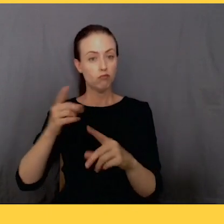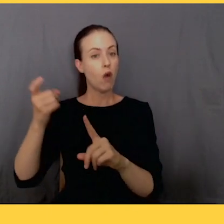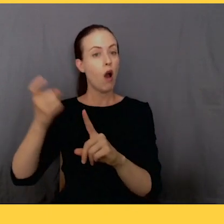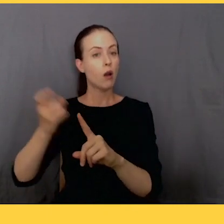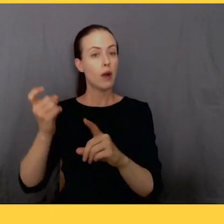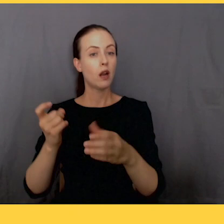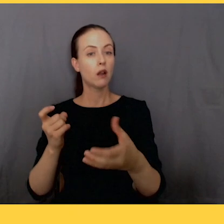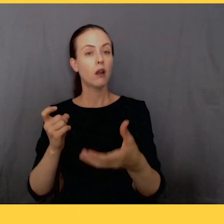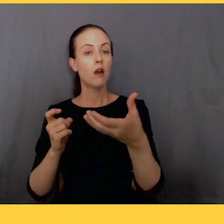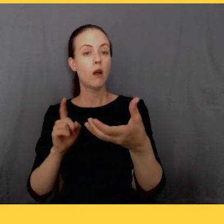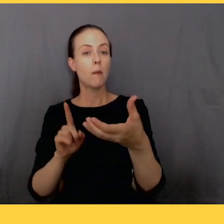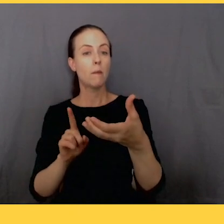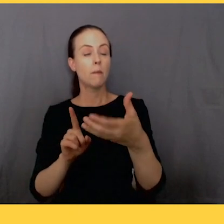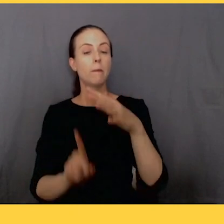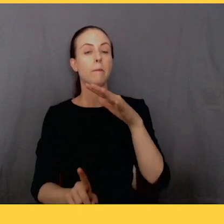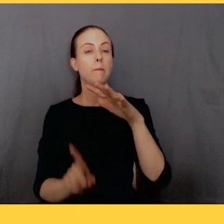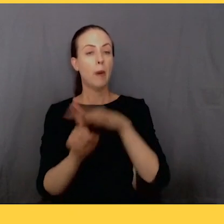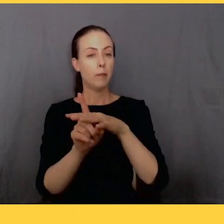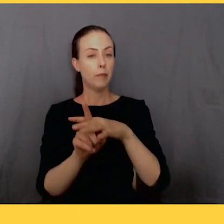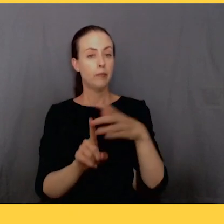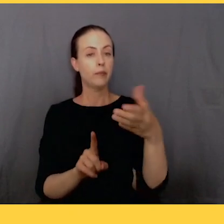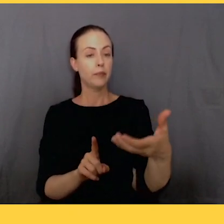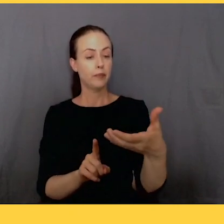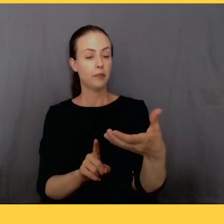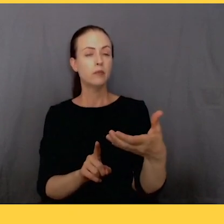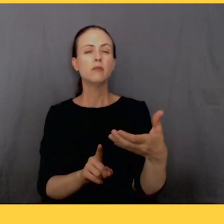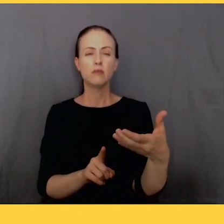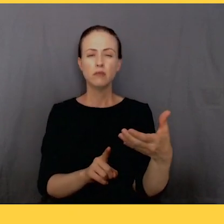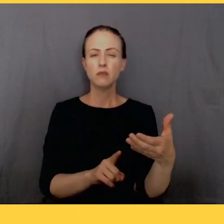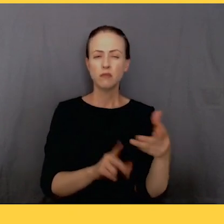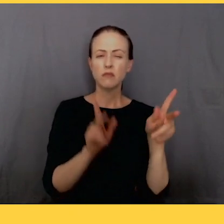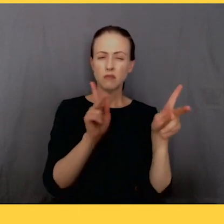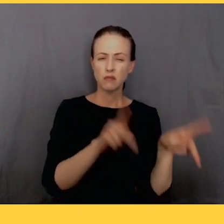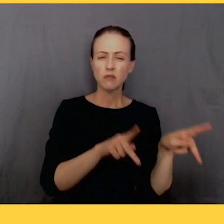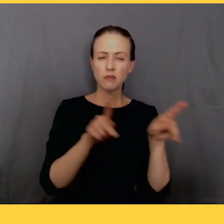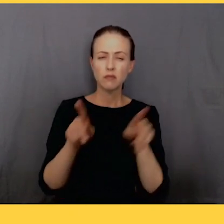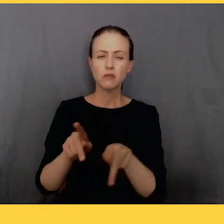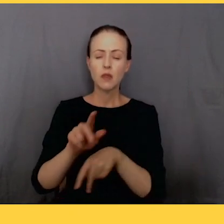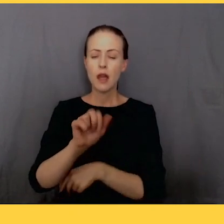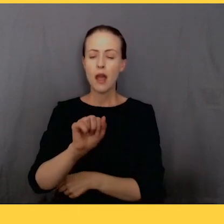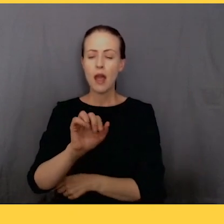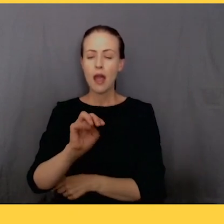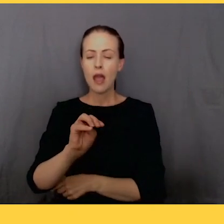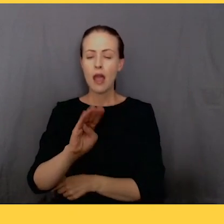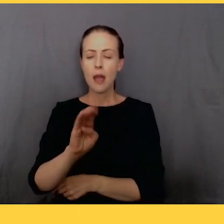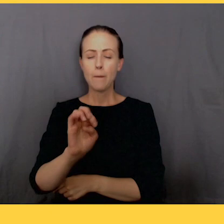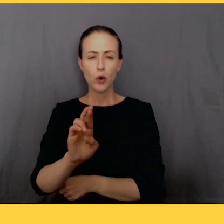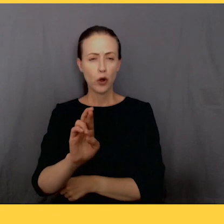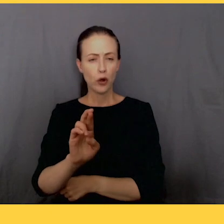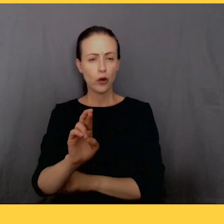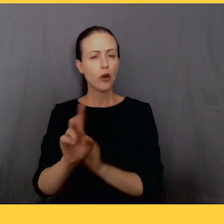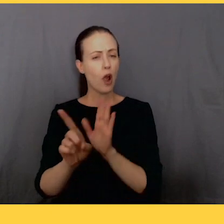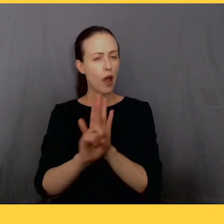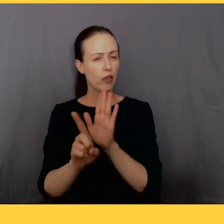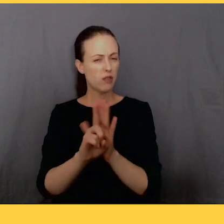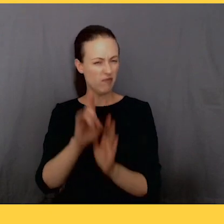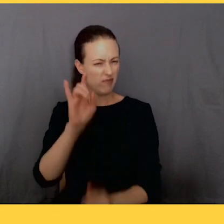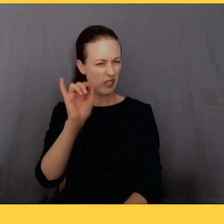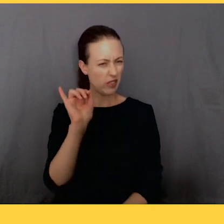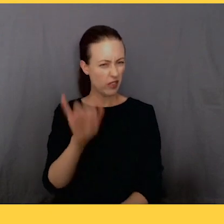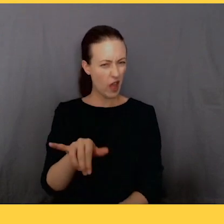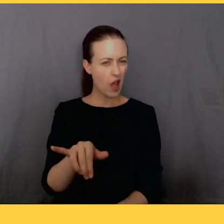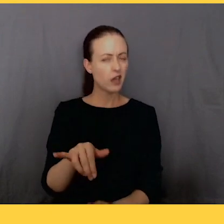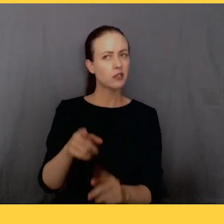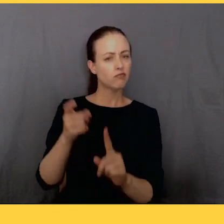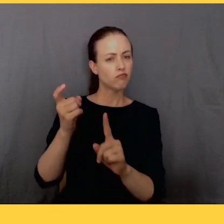mobile device, similar to an Amber Alert. It's the common alert protocols. It won't be as loud.